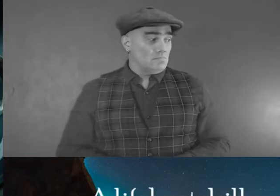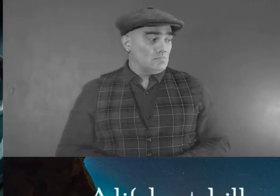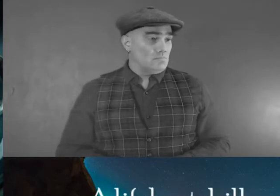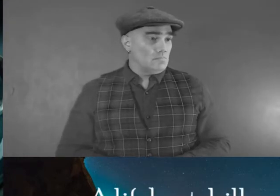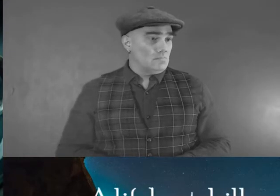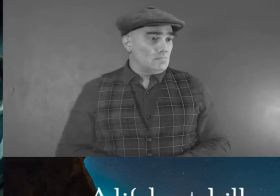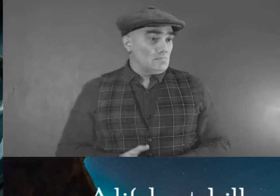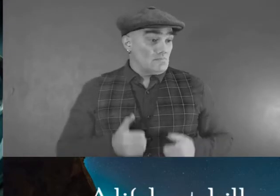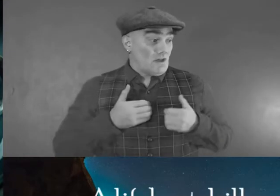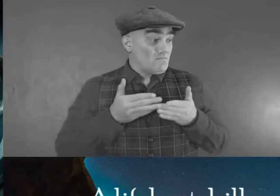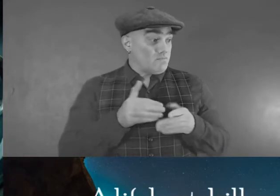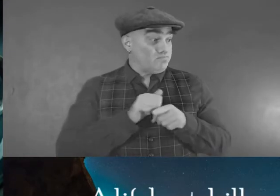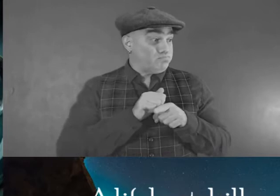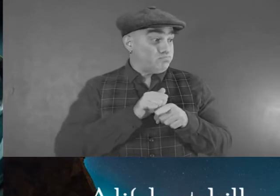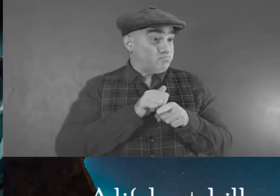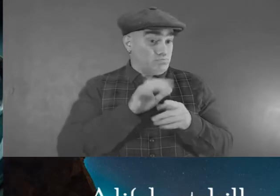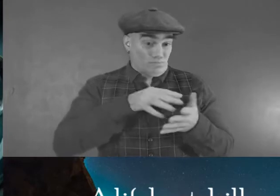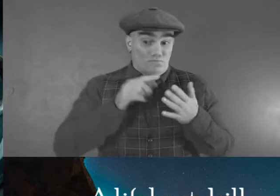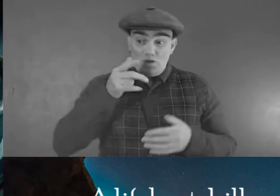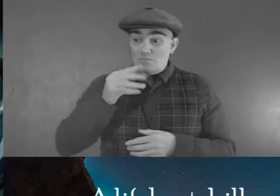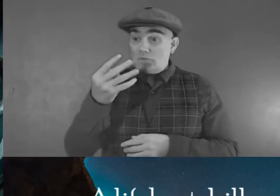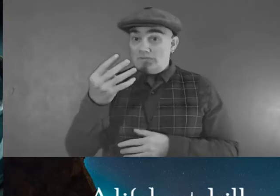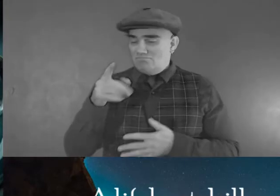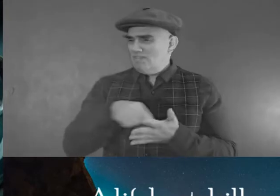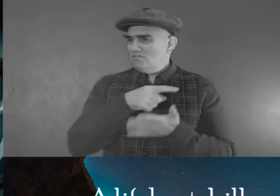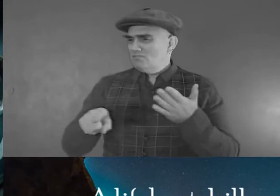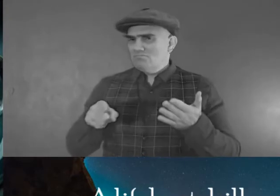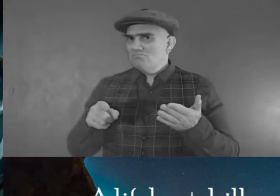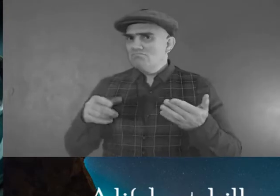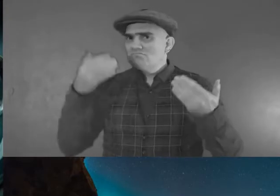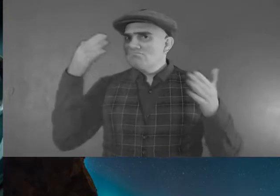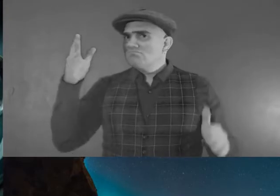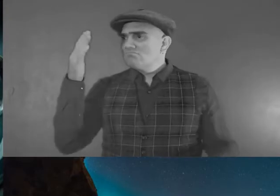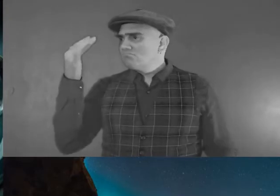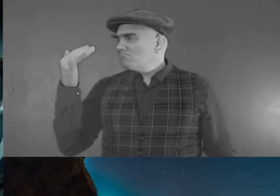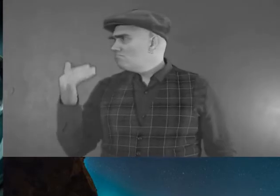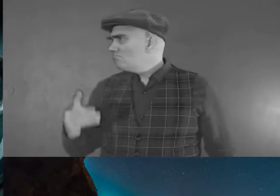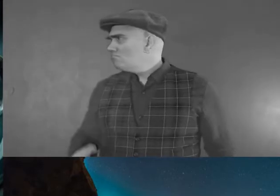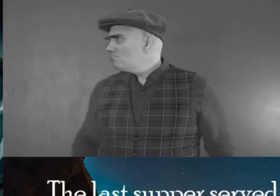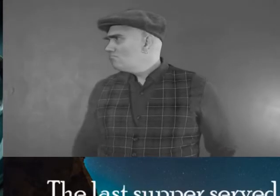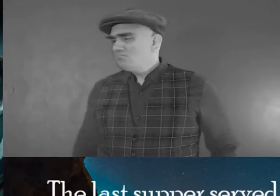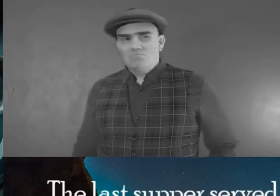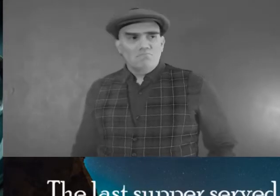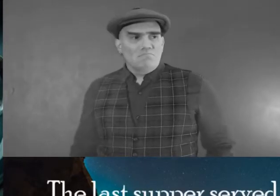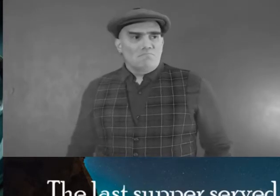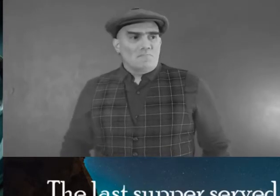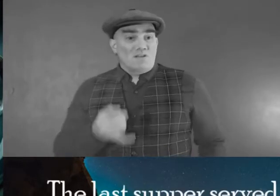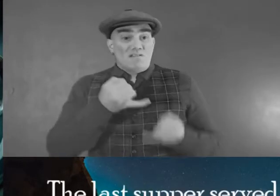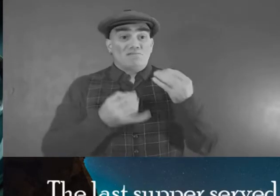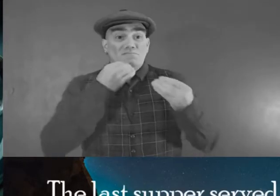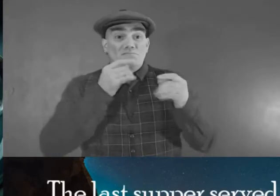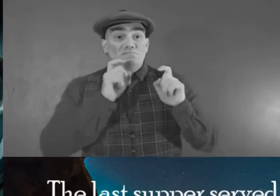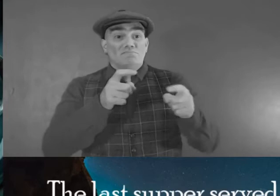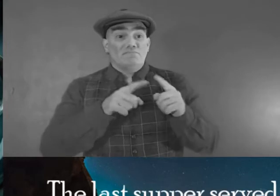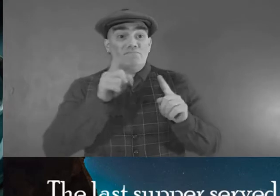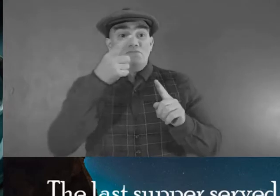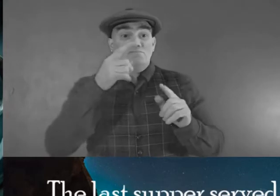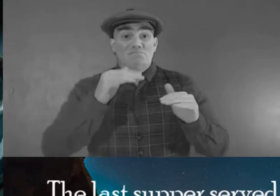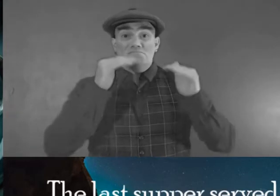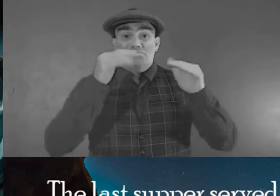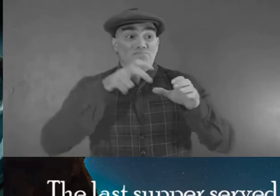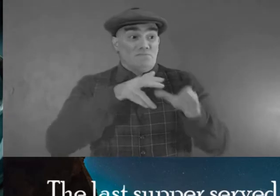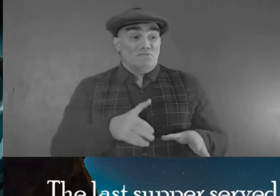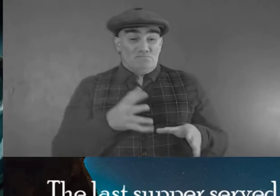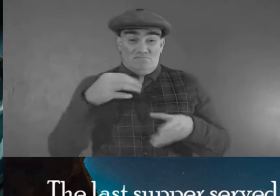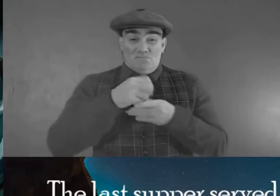A lifeboat drive scheduled for April 14th was canceled for unknown reasons. The last summer served to first-class